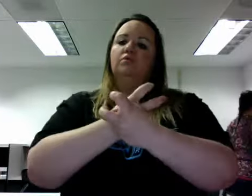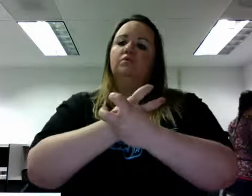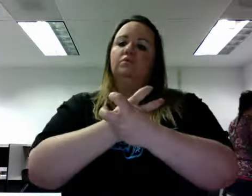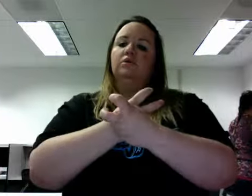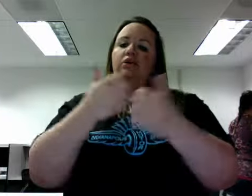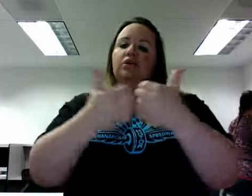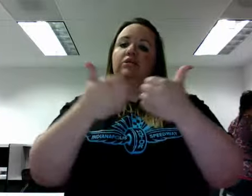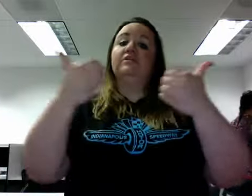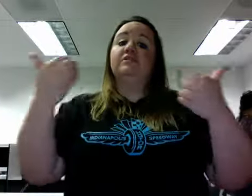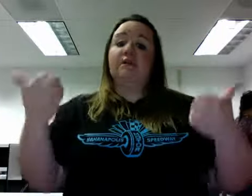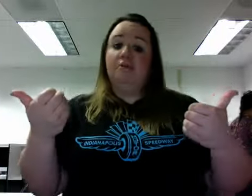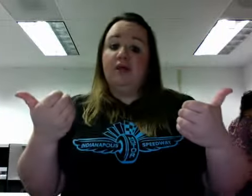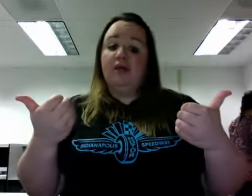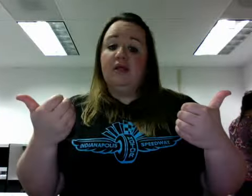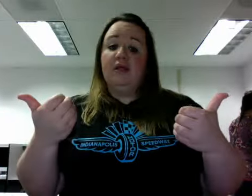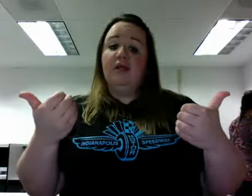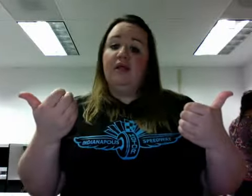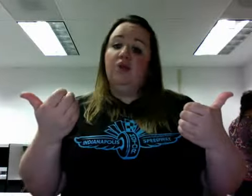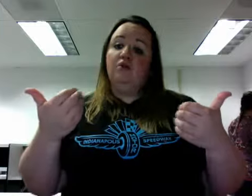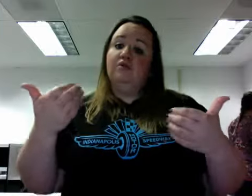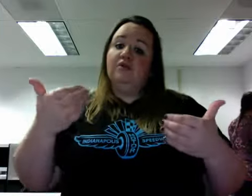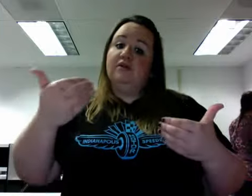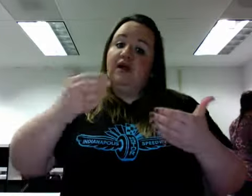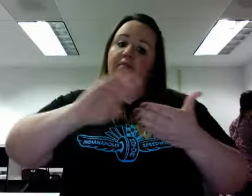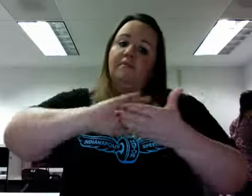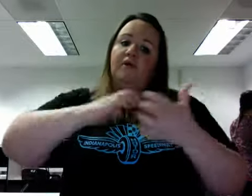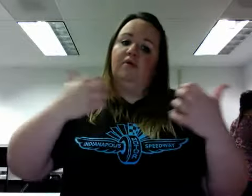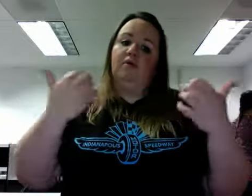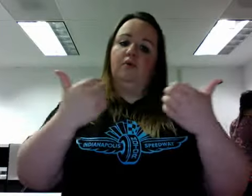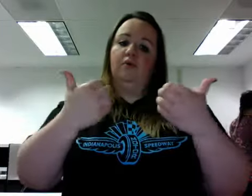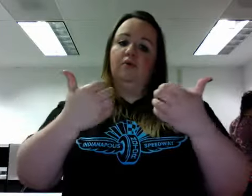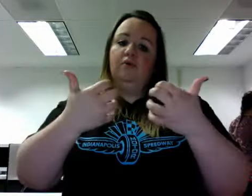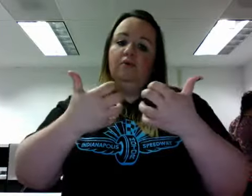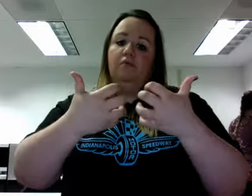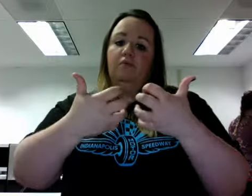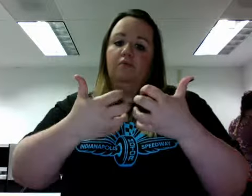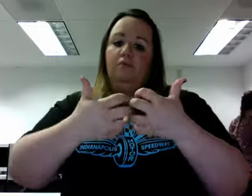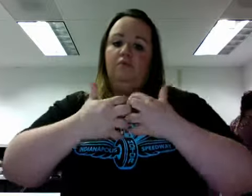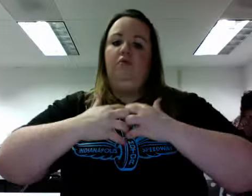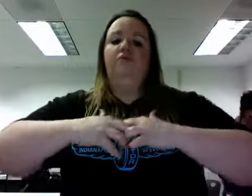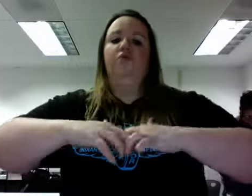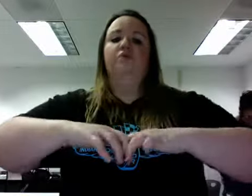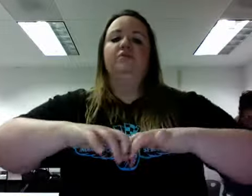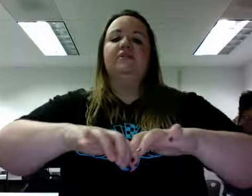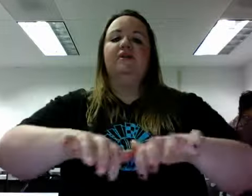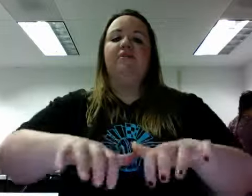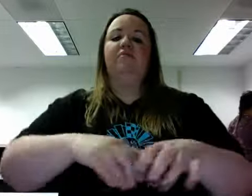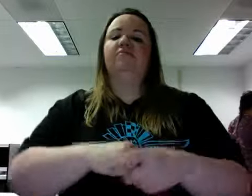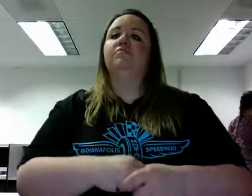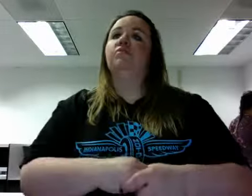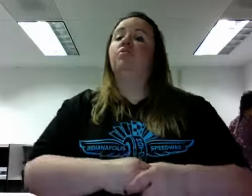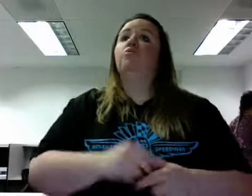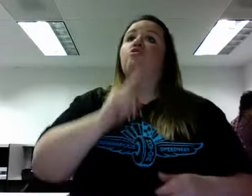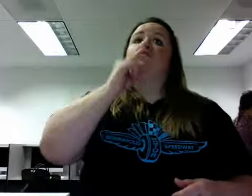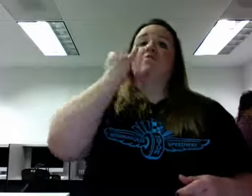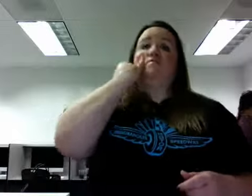time, as you get older, they begin to fuse together. Some of the bones will eventually become one bone. Matter of fact, if I'm an archaeologist, and I'm on this archaeological